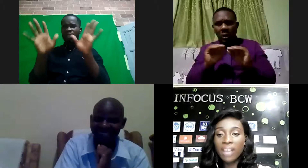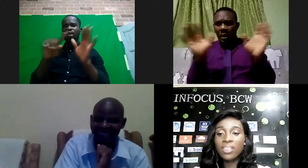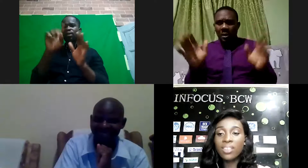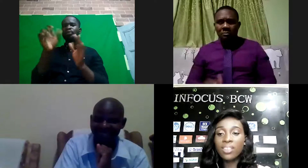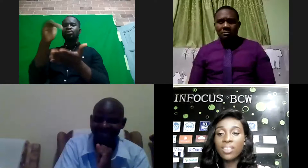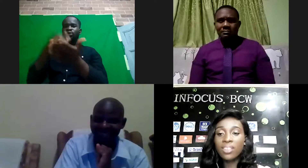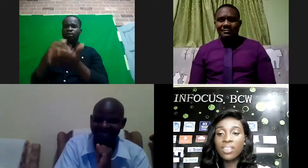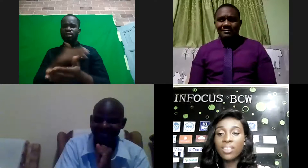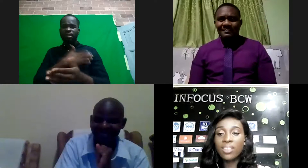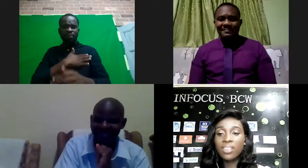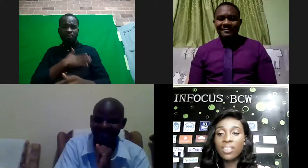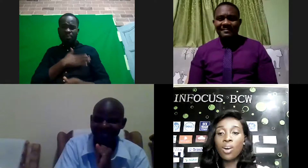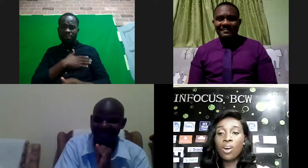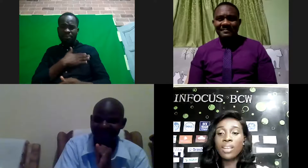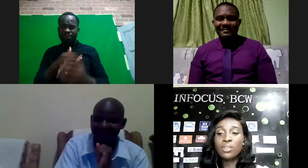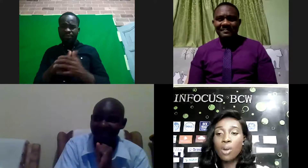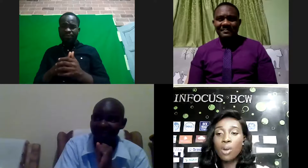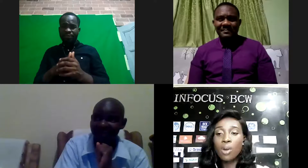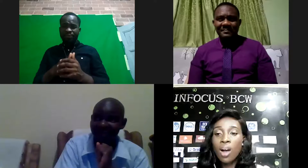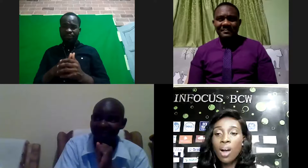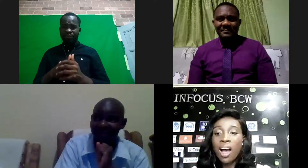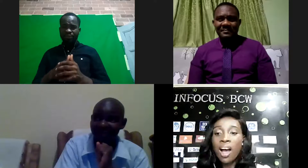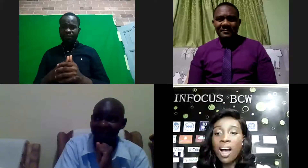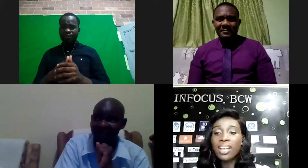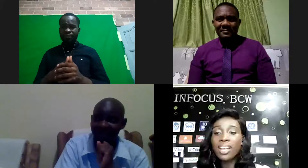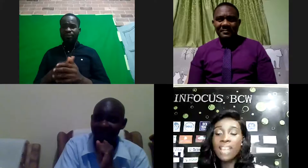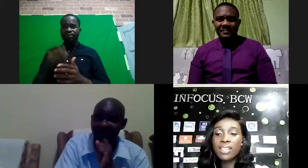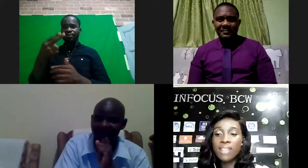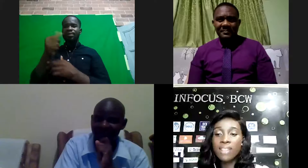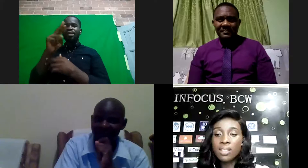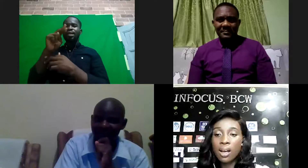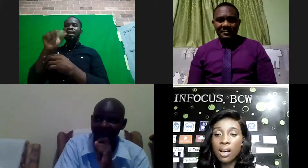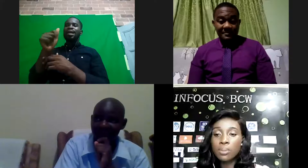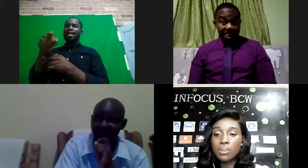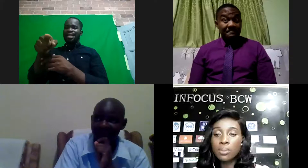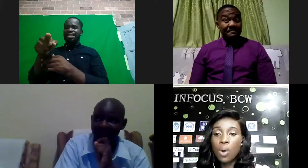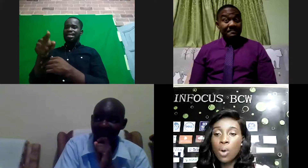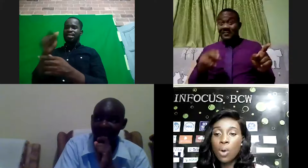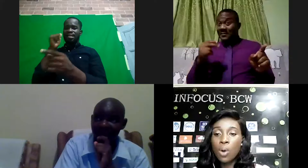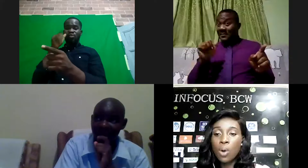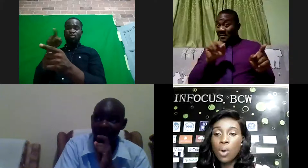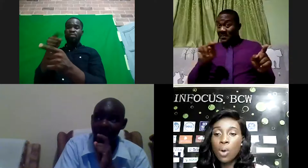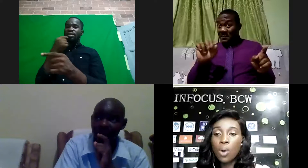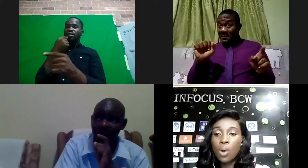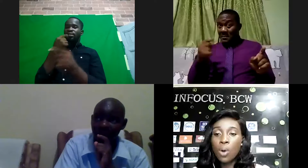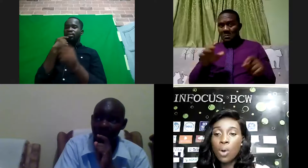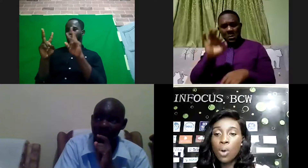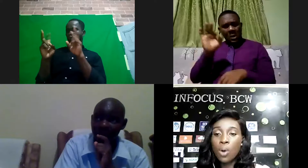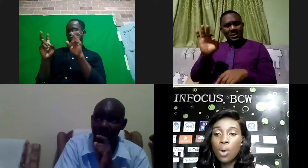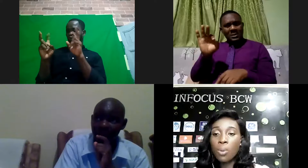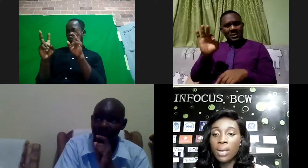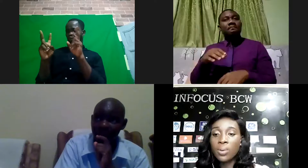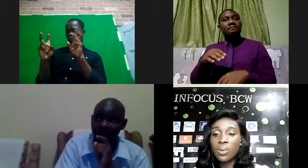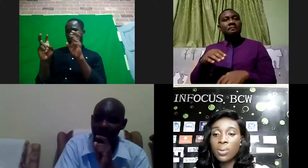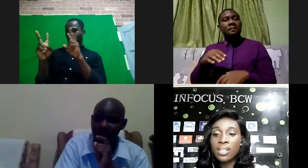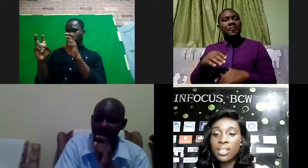Okay. So Hannah says that with the issue, okay, let me go